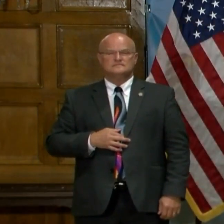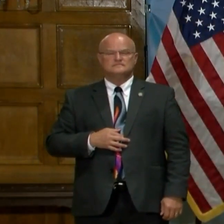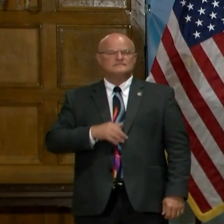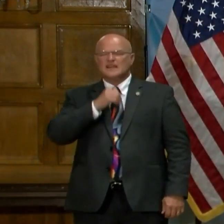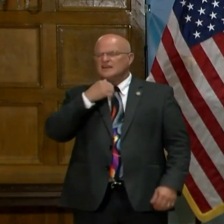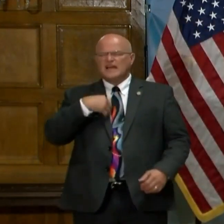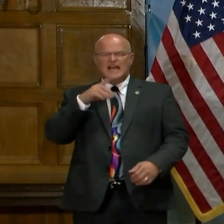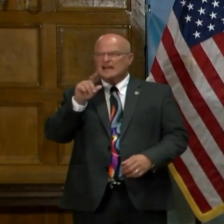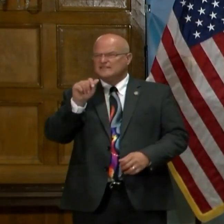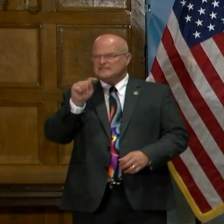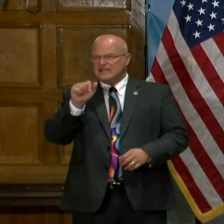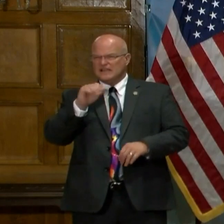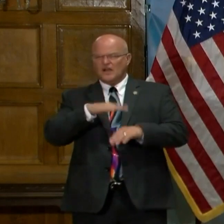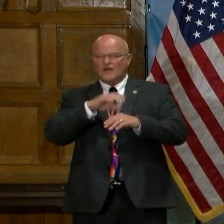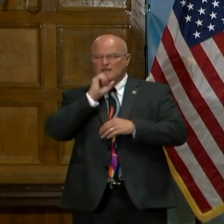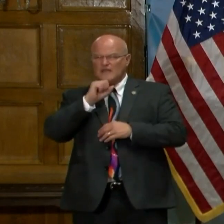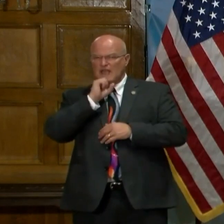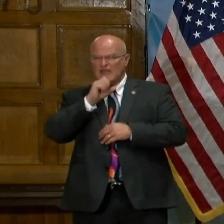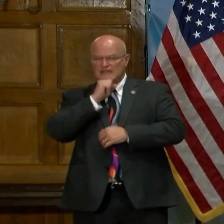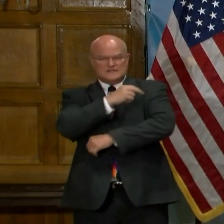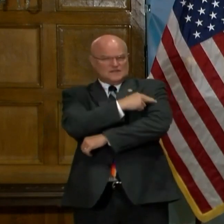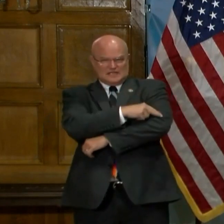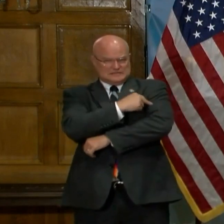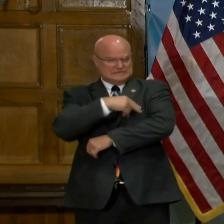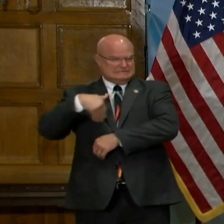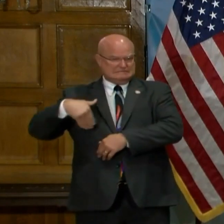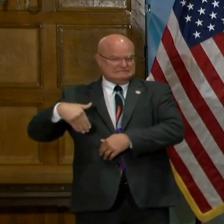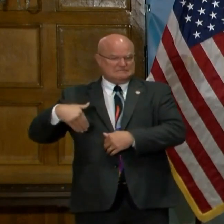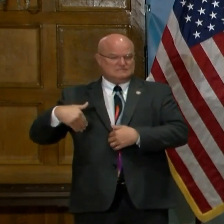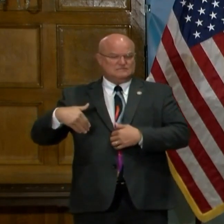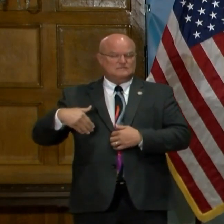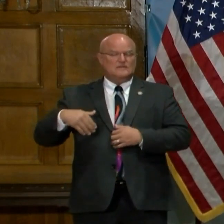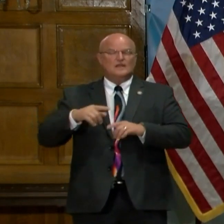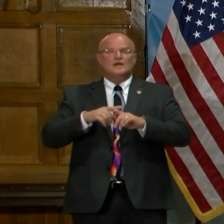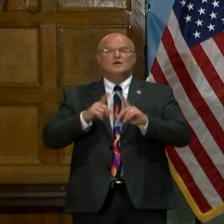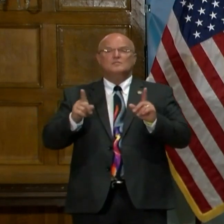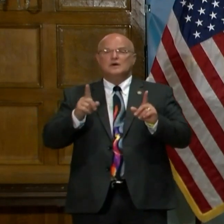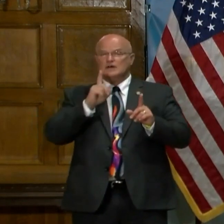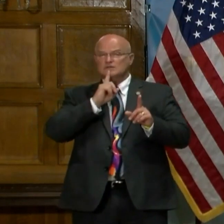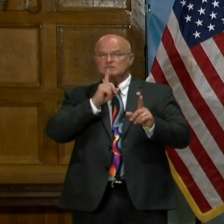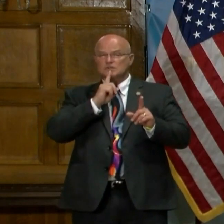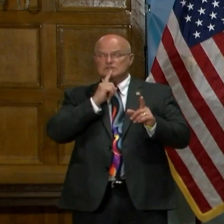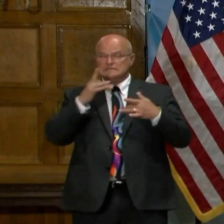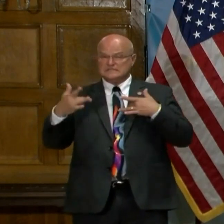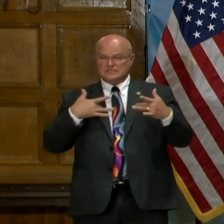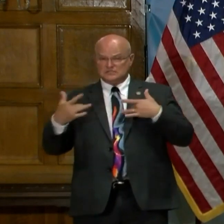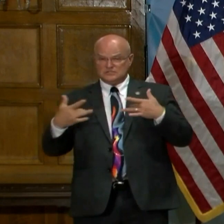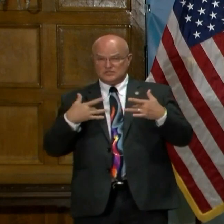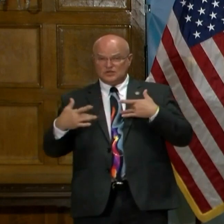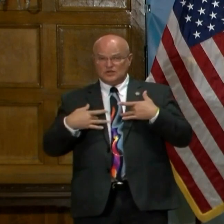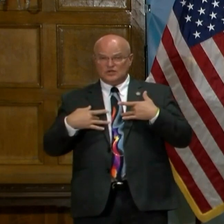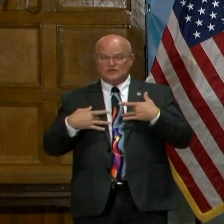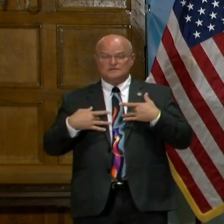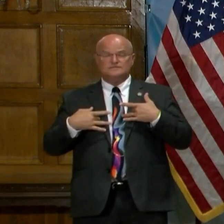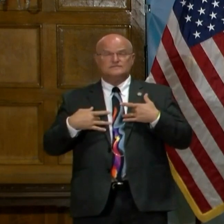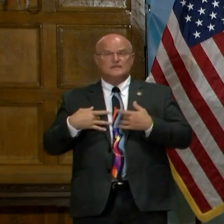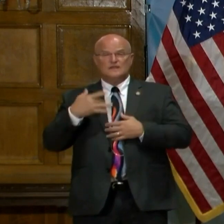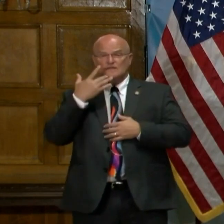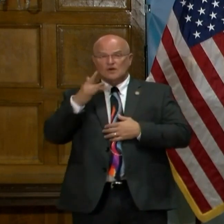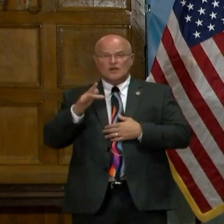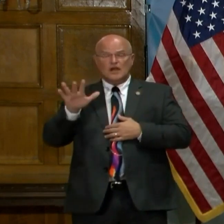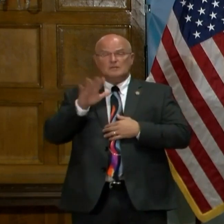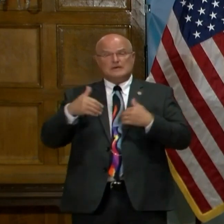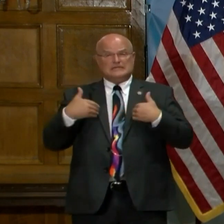I don't have data yet on the age of our hospital admissions, but there certainly is a concern. Fortunately,